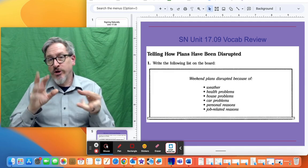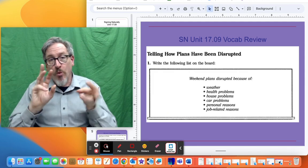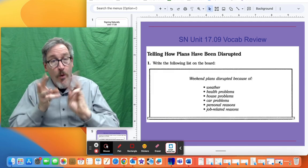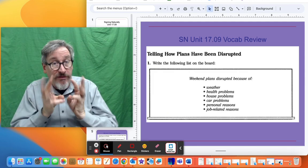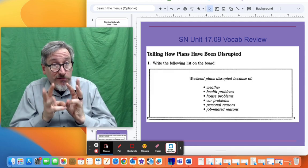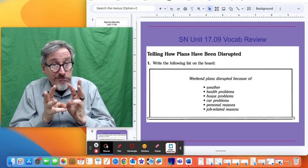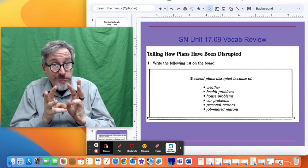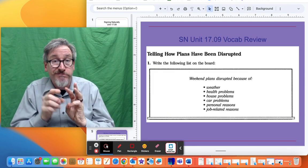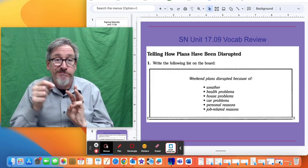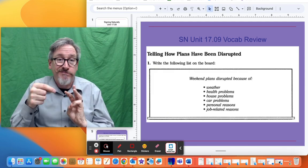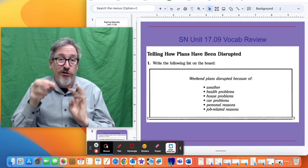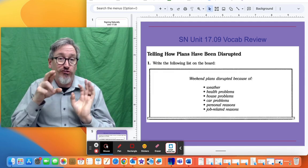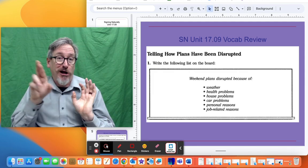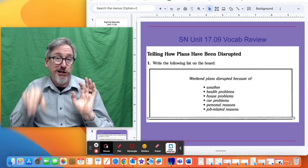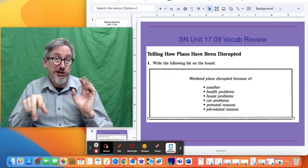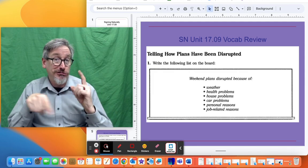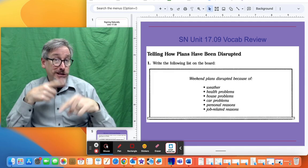Weather.